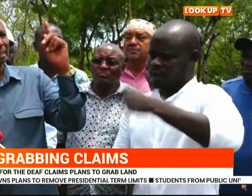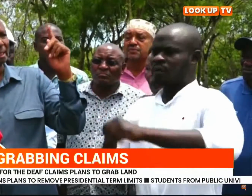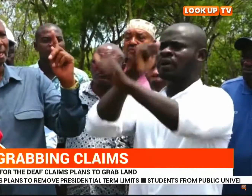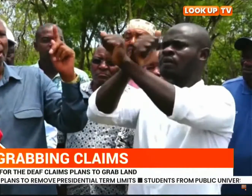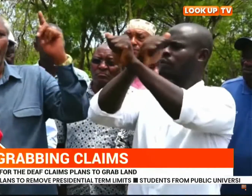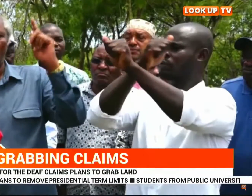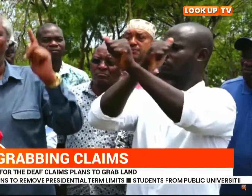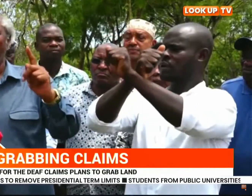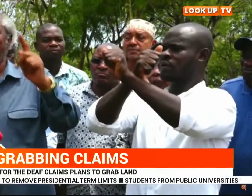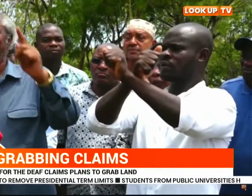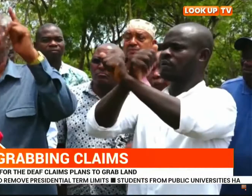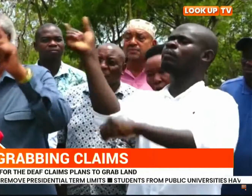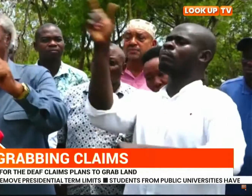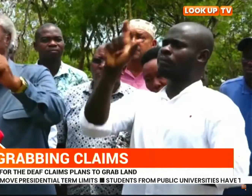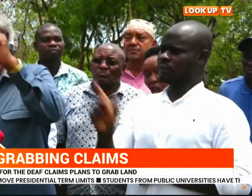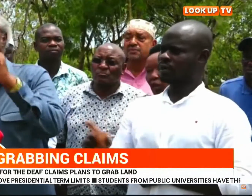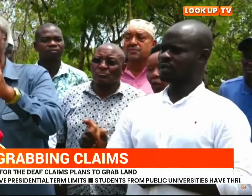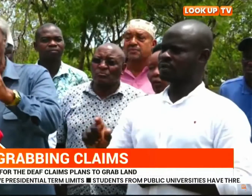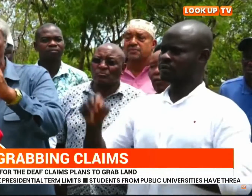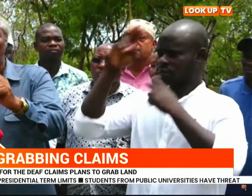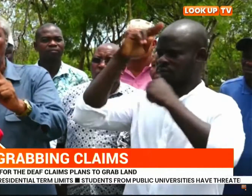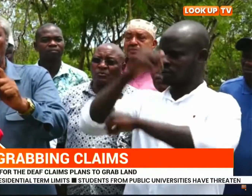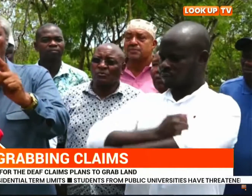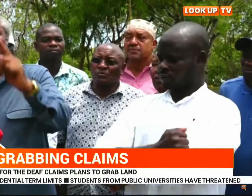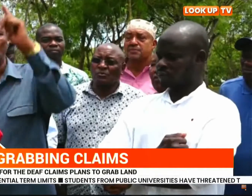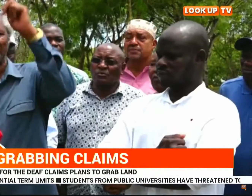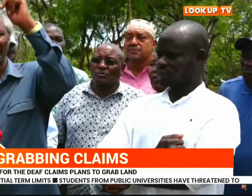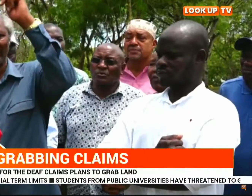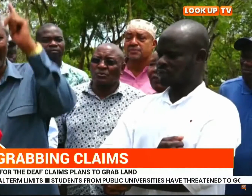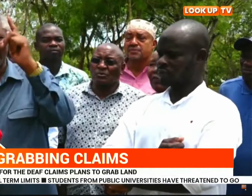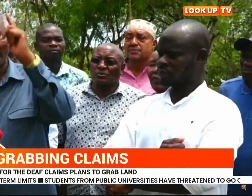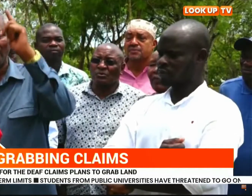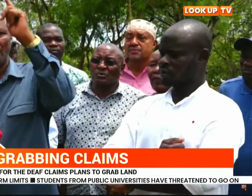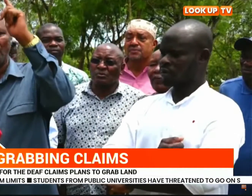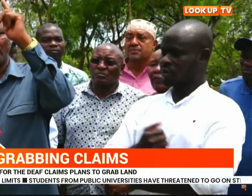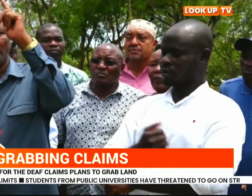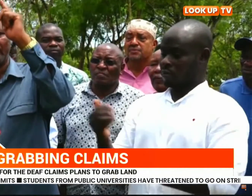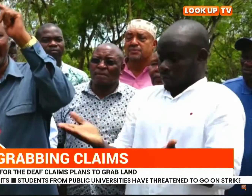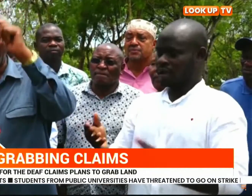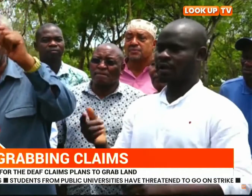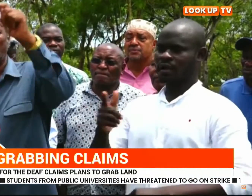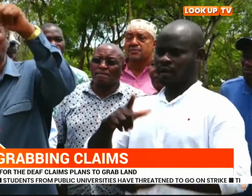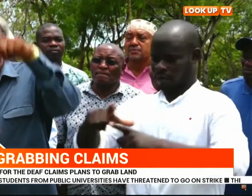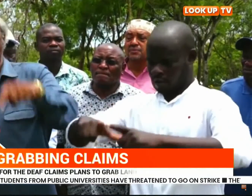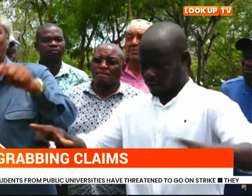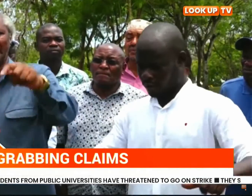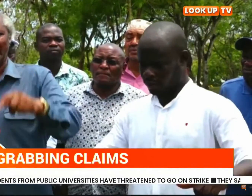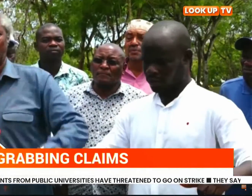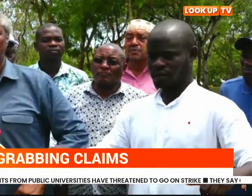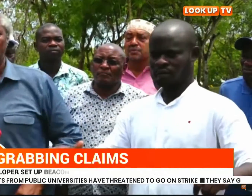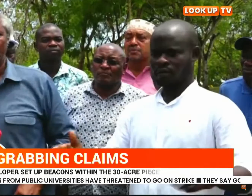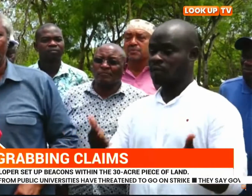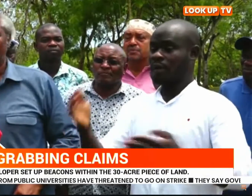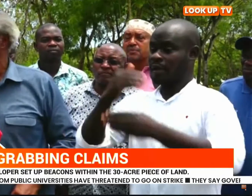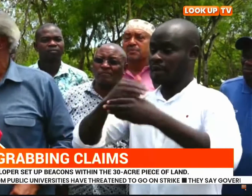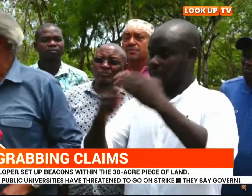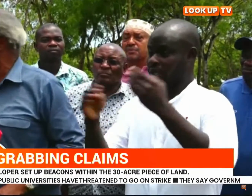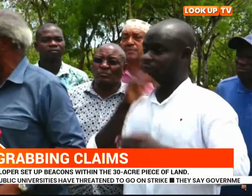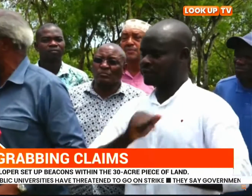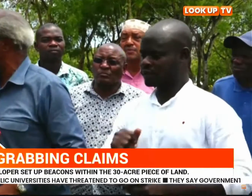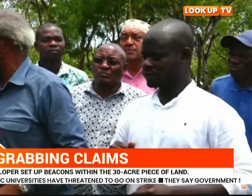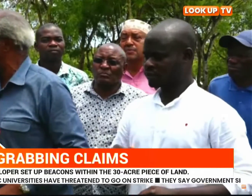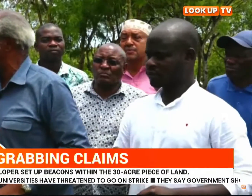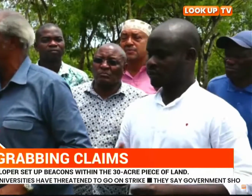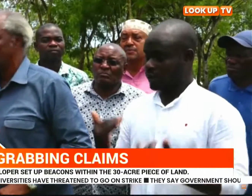protect Pwani Secondary School, whose land, the land on which it is built, is under